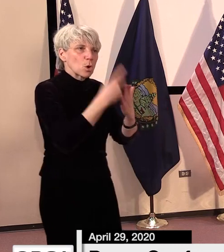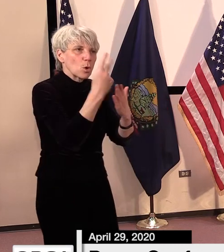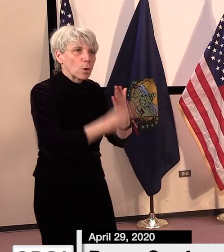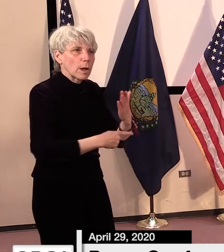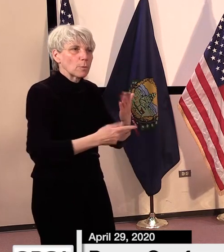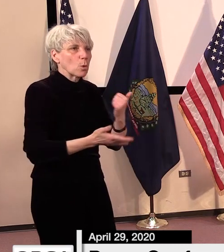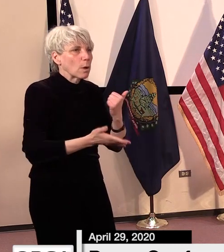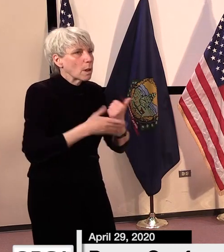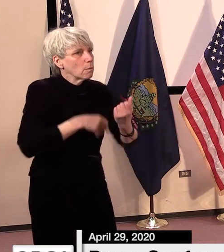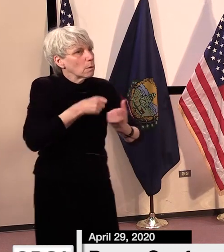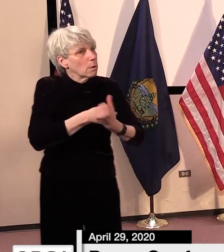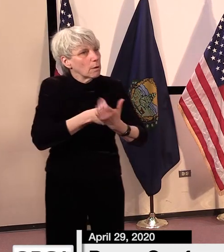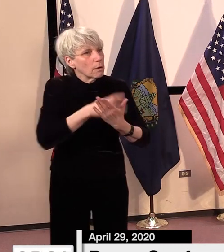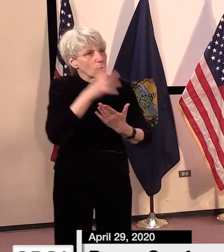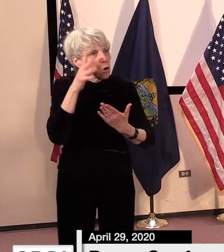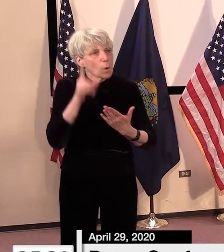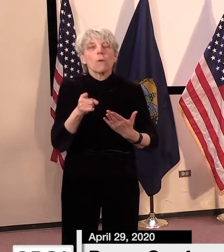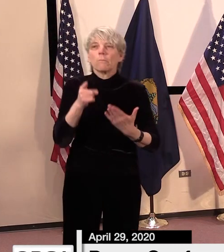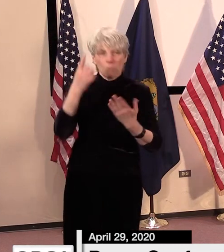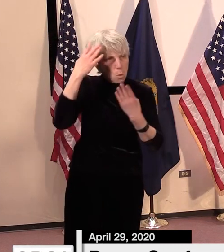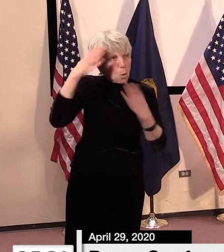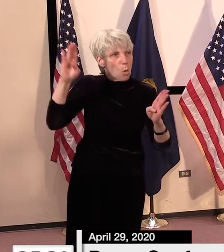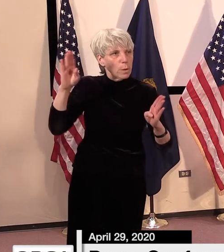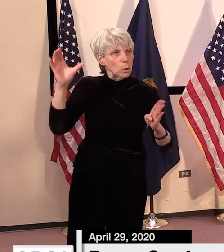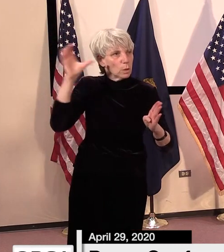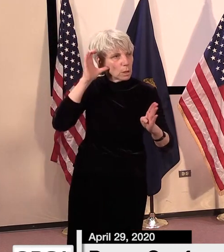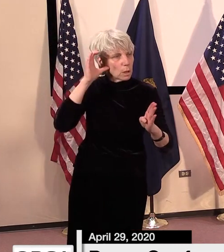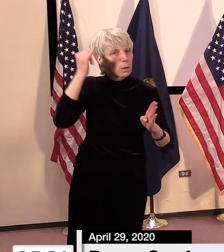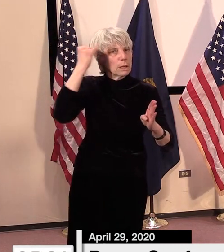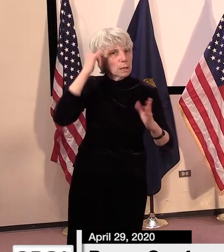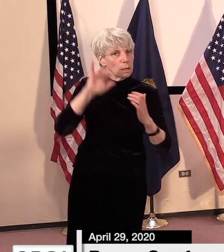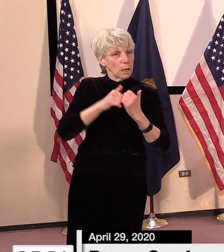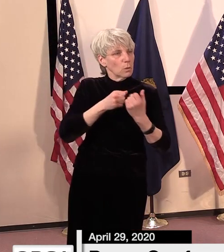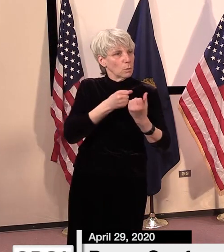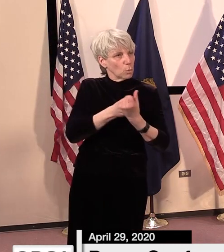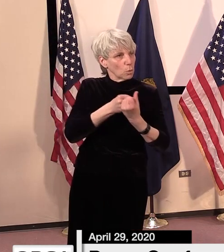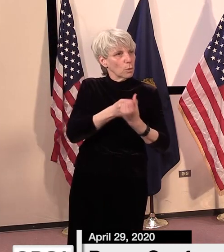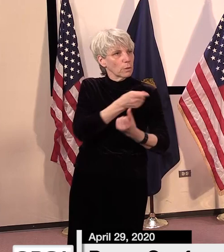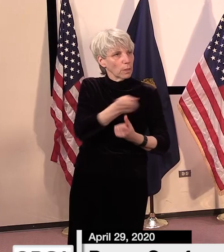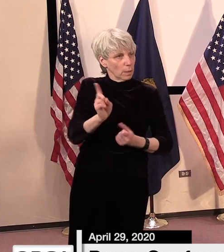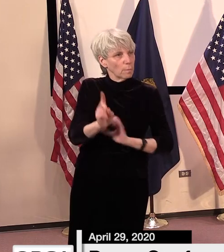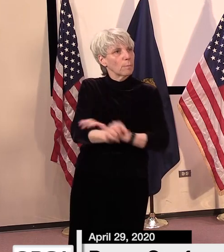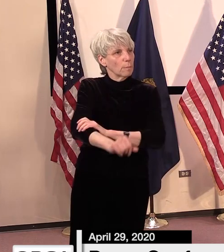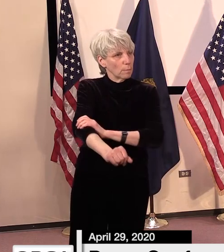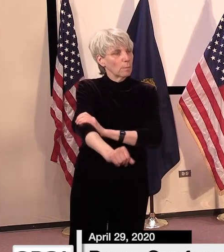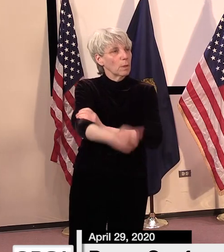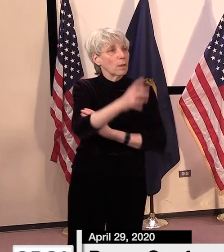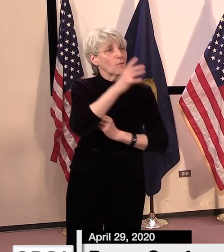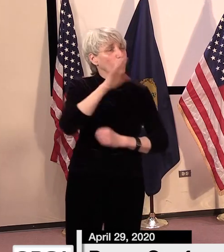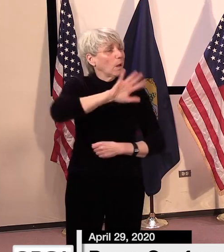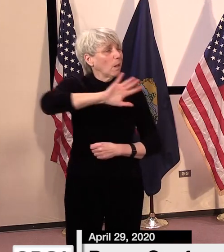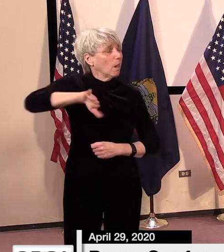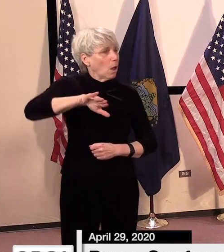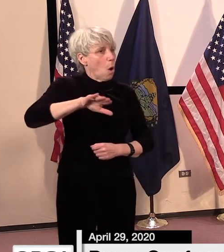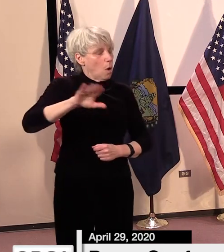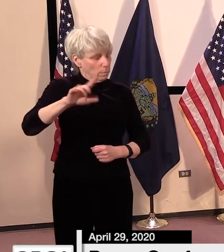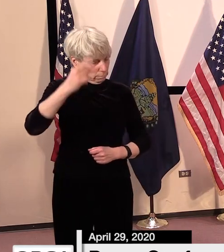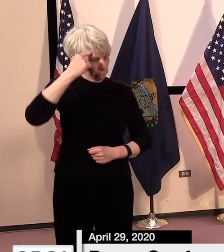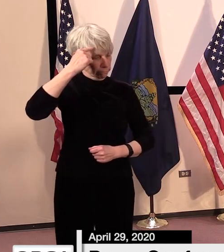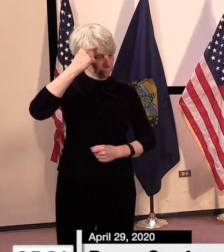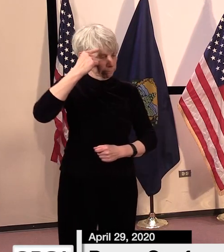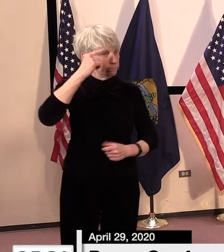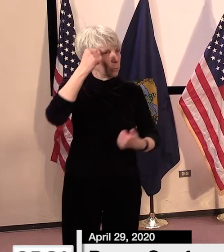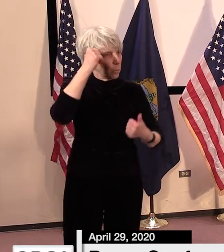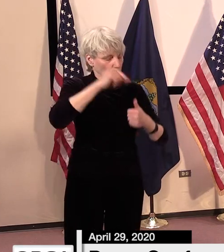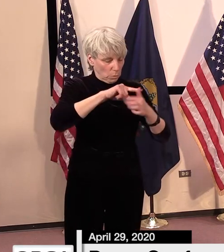should consider. Again, it's in the list of things that where we need to provide assistance, but we don't,